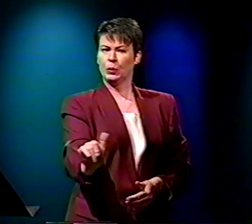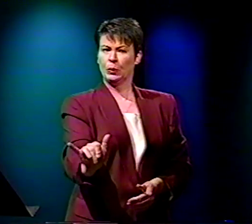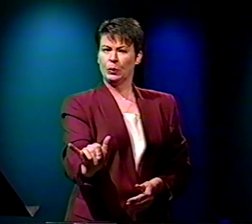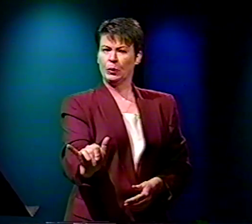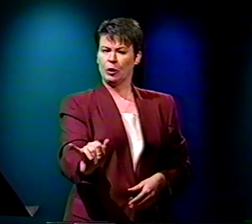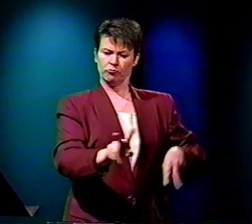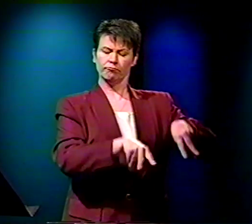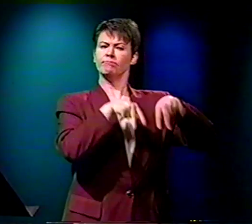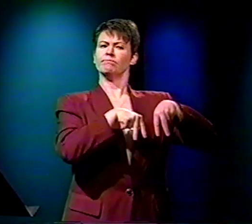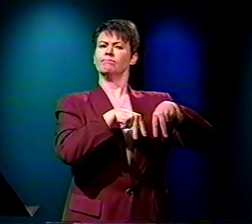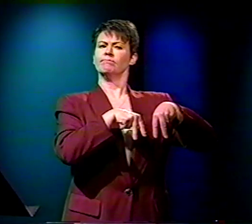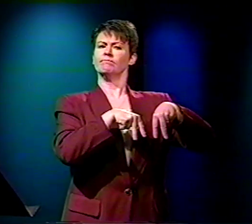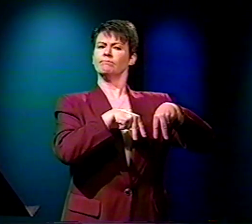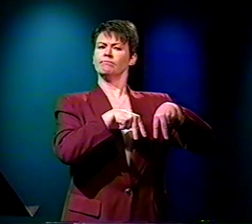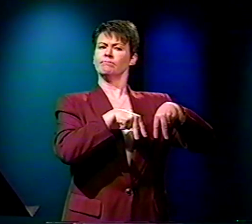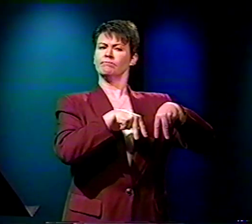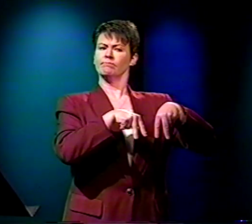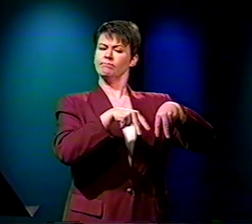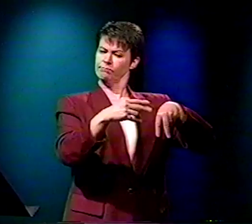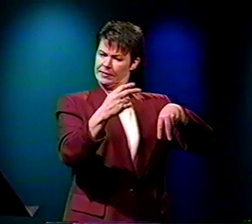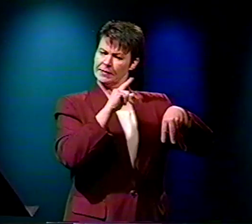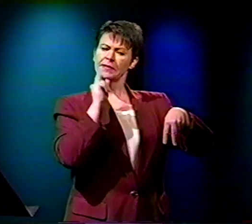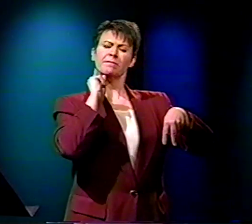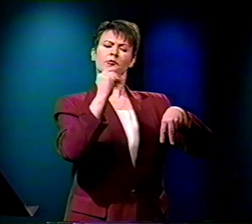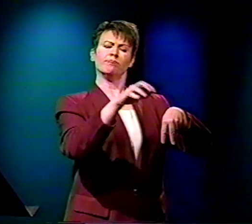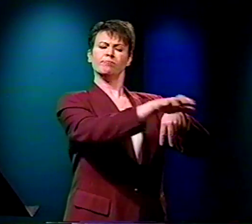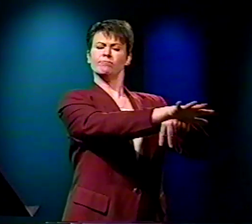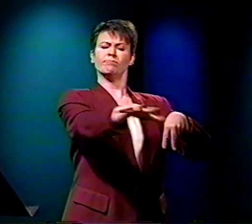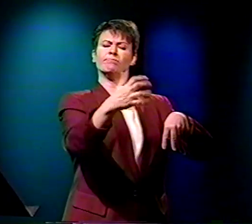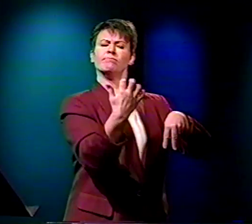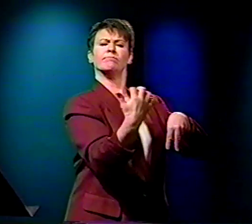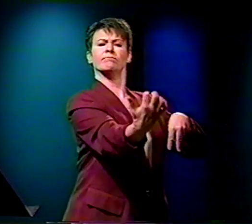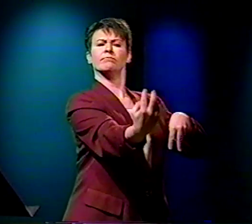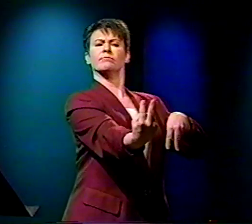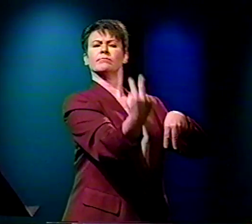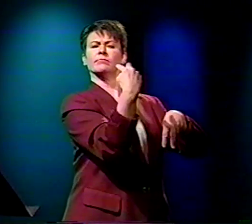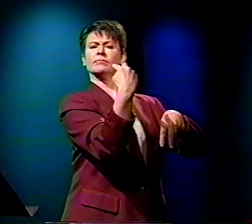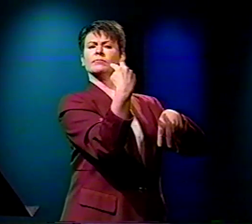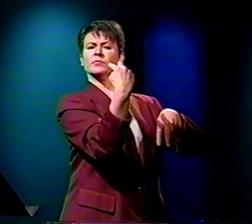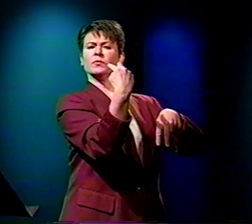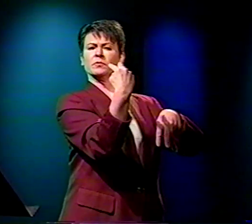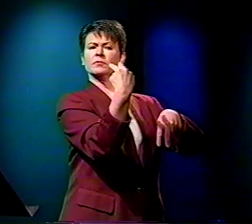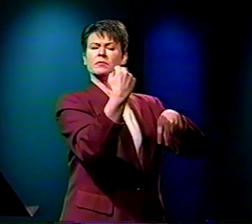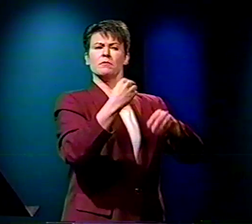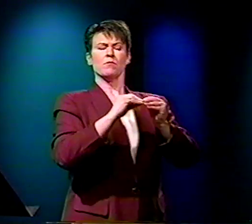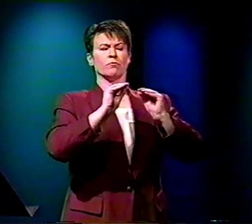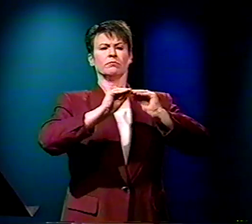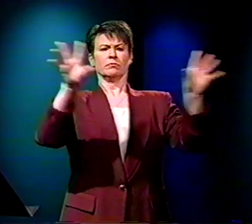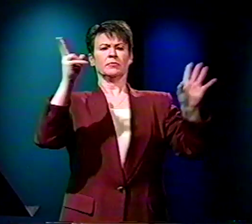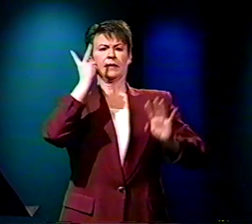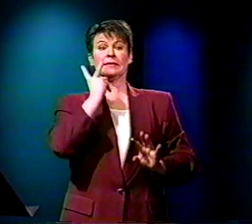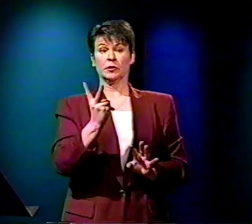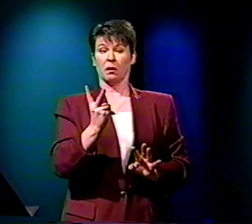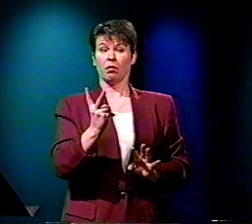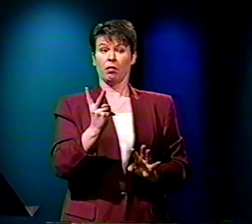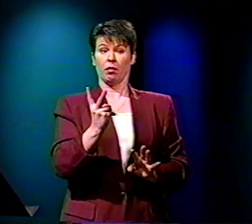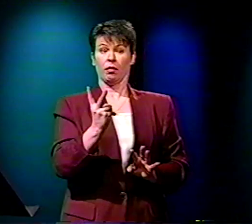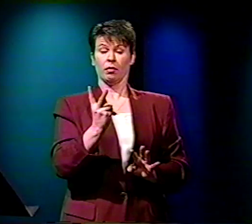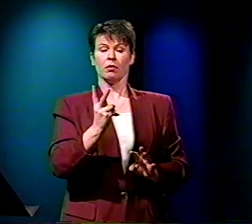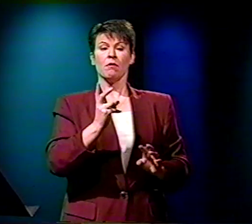of allowing the deaf audience equal opportunity to look not only at them, the interpreter, but the speaker as well, and that the deaf people have equal opportunity as the